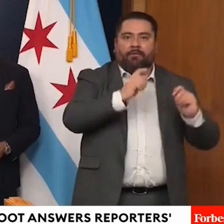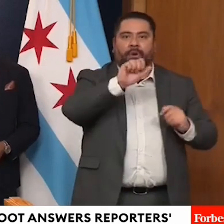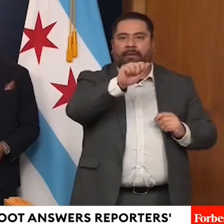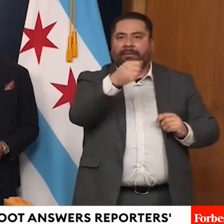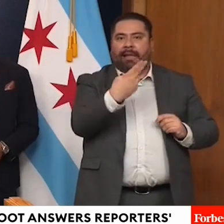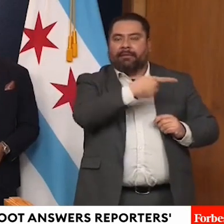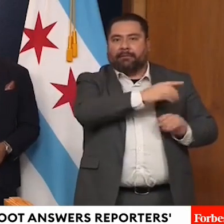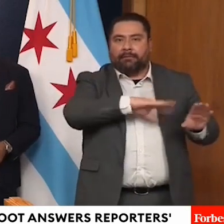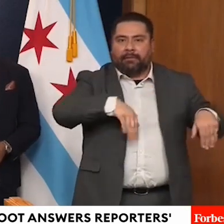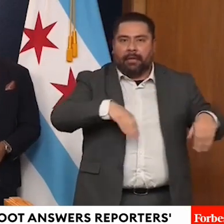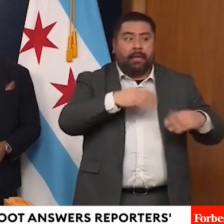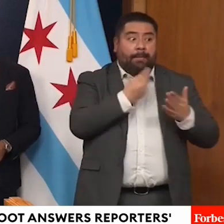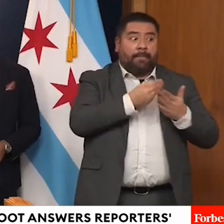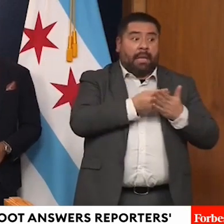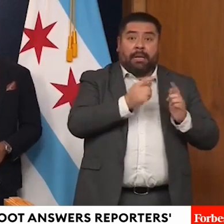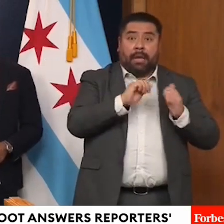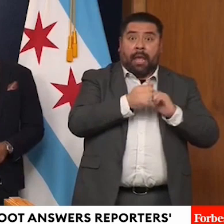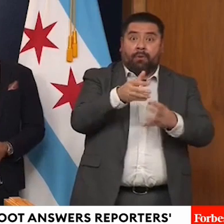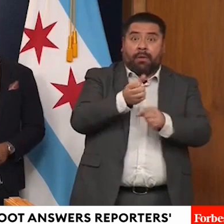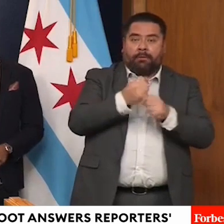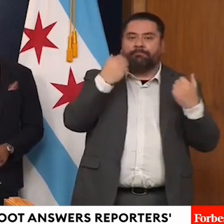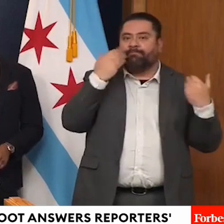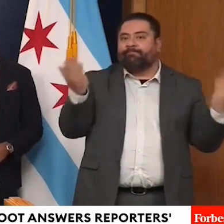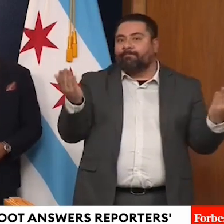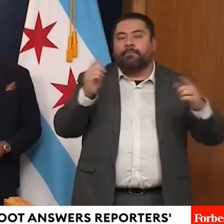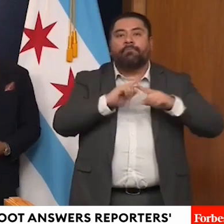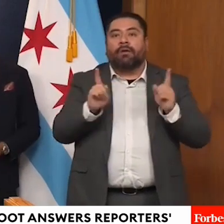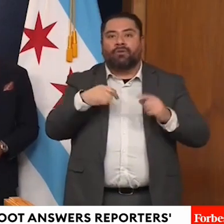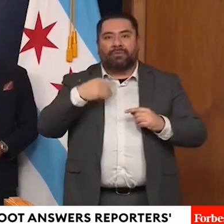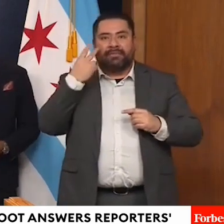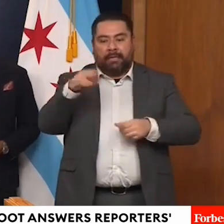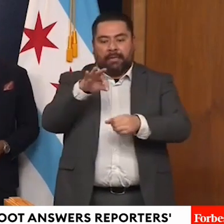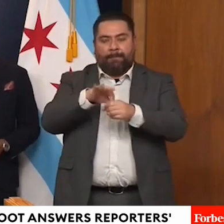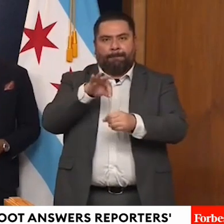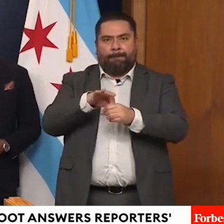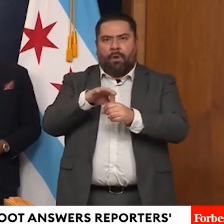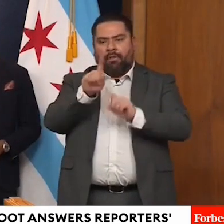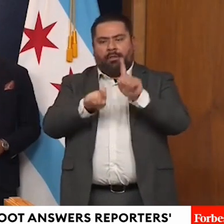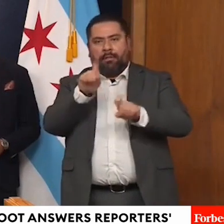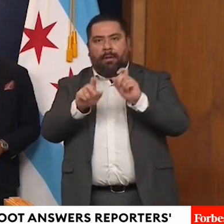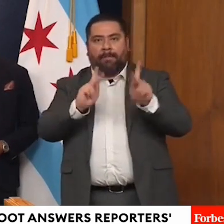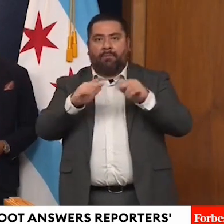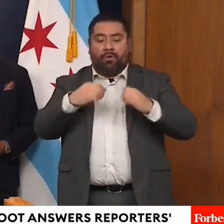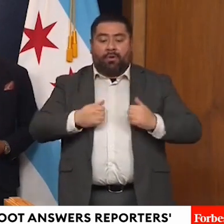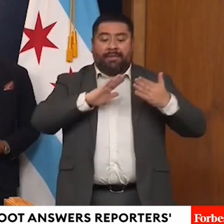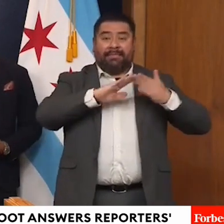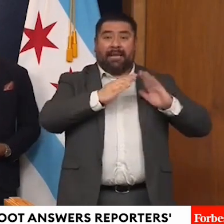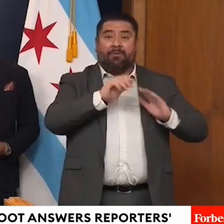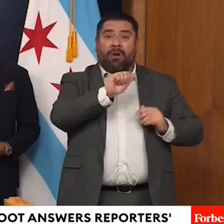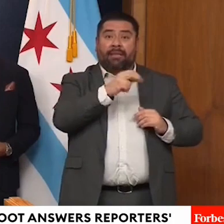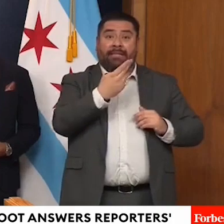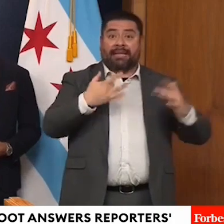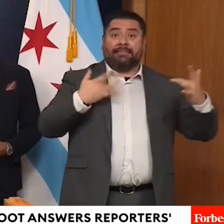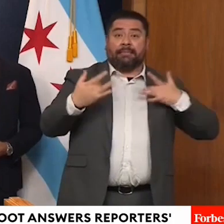I don't know where that money is going to come from. You know, you've seen the polling that says the people in the village of Arlington Heights are all